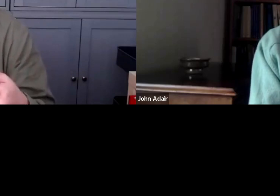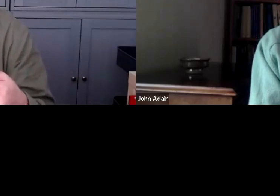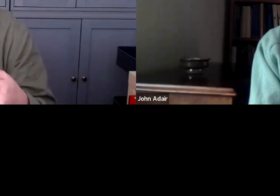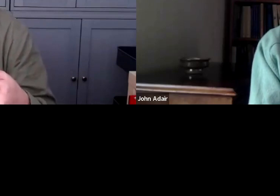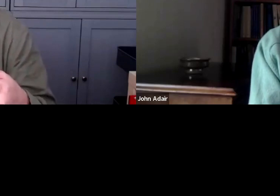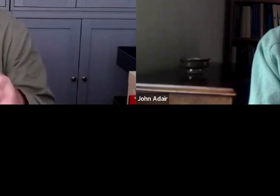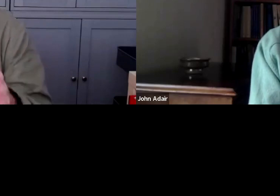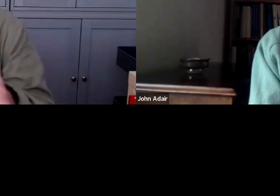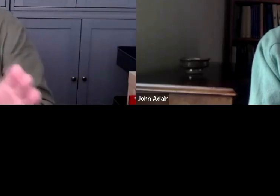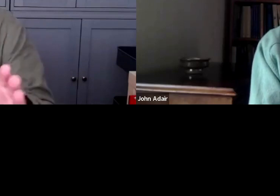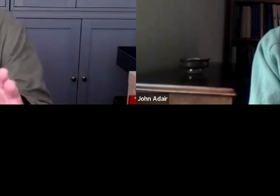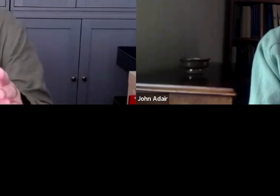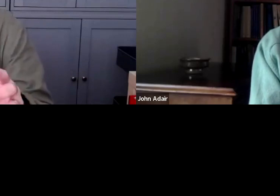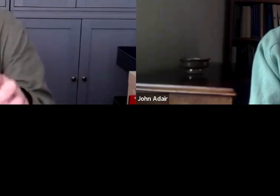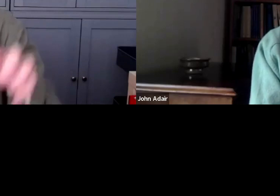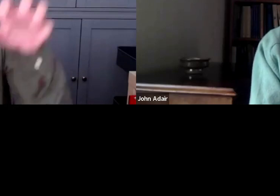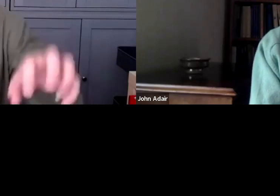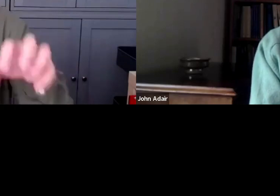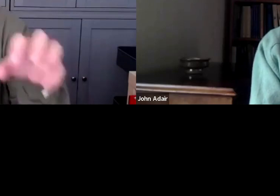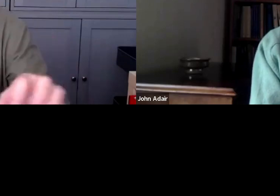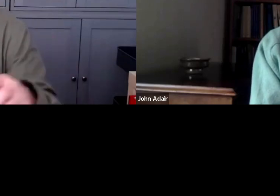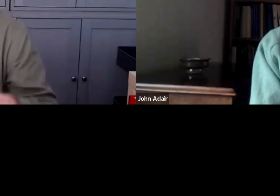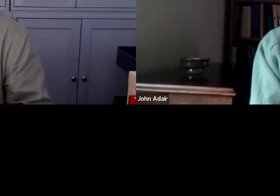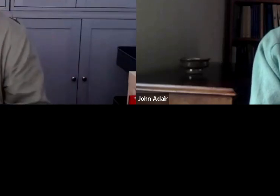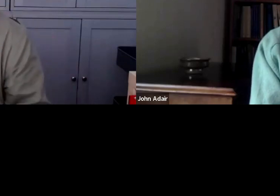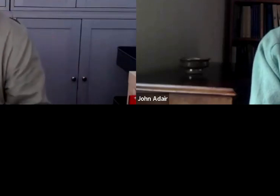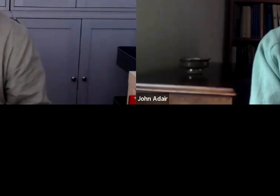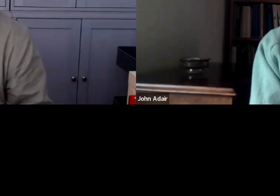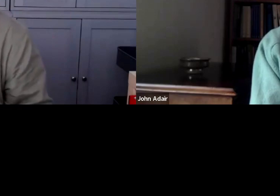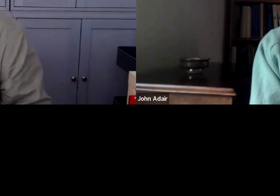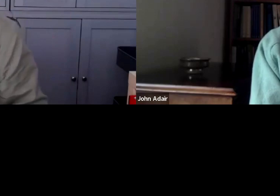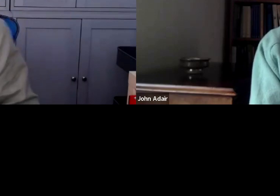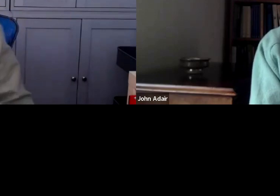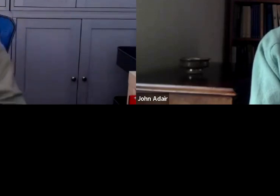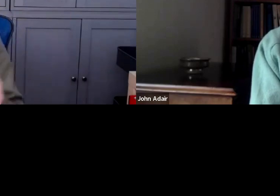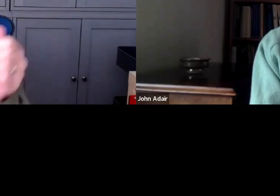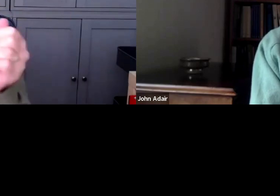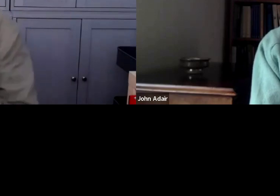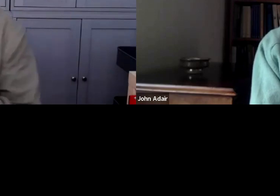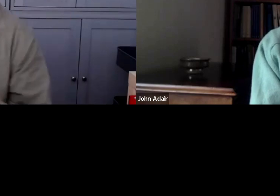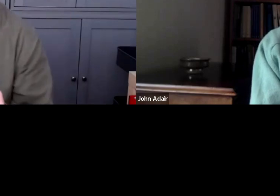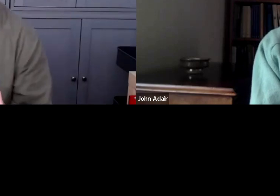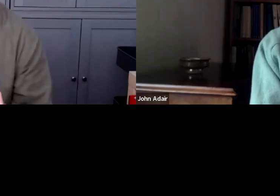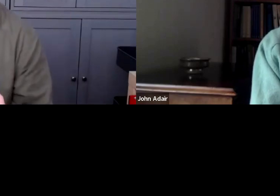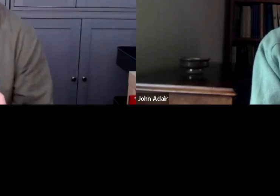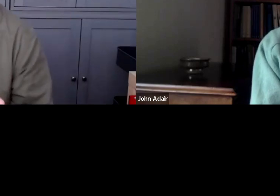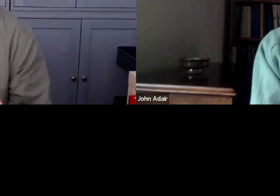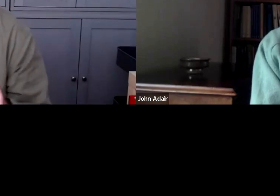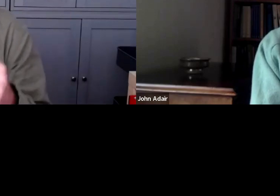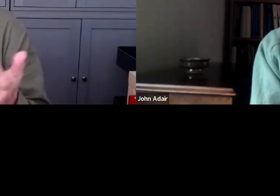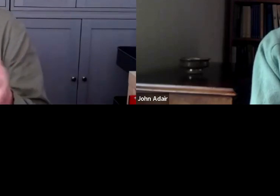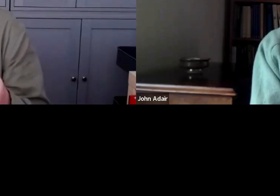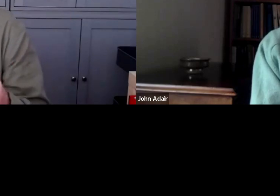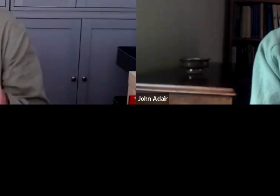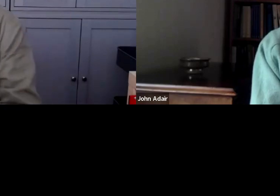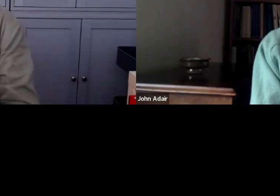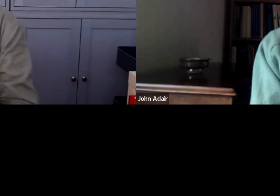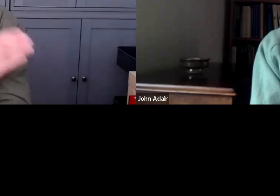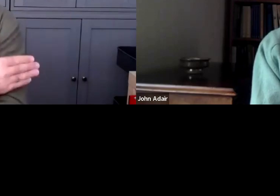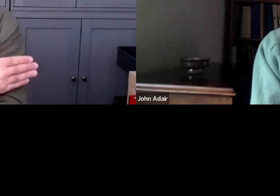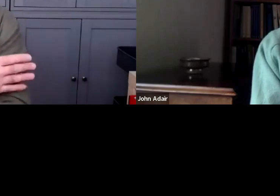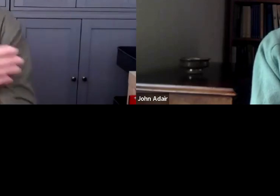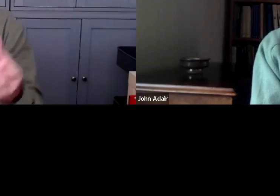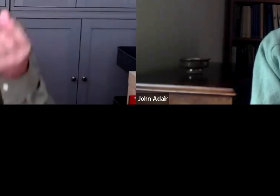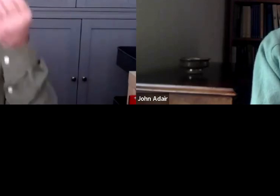individuals, and how they are in recognizable positions. And I